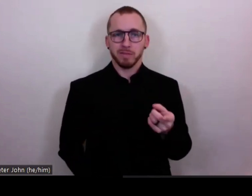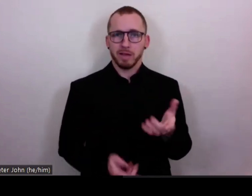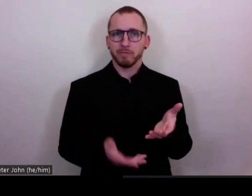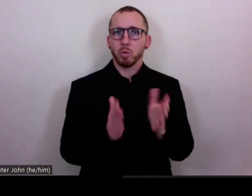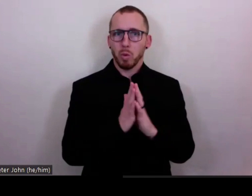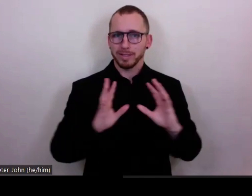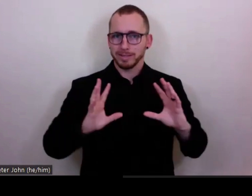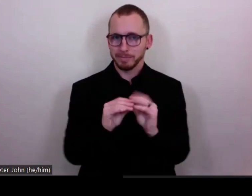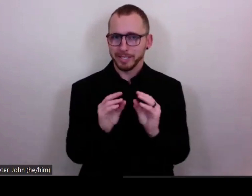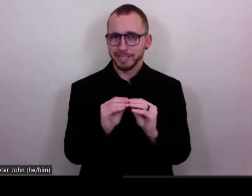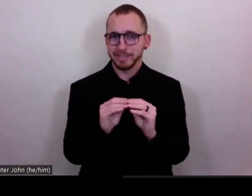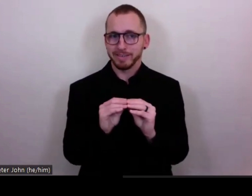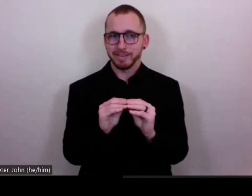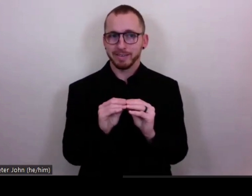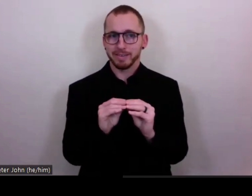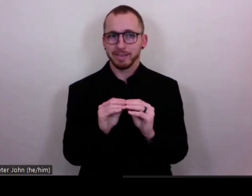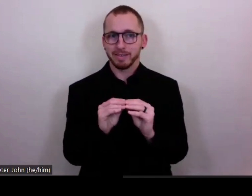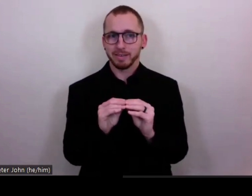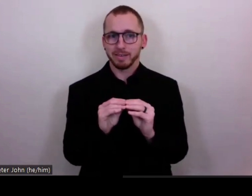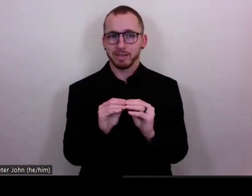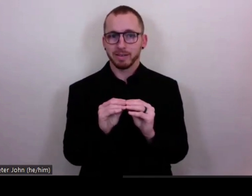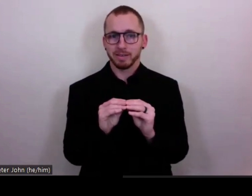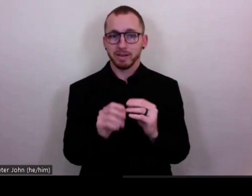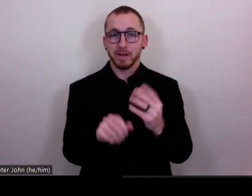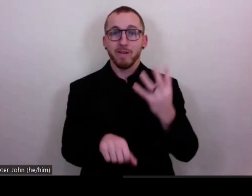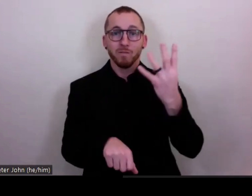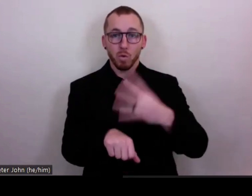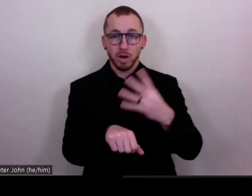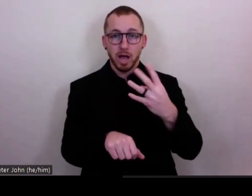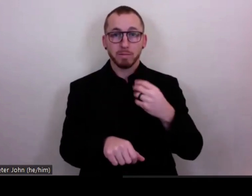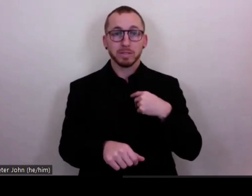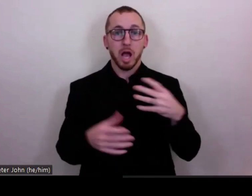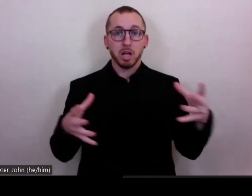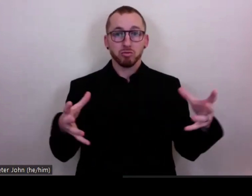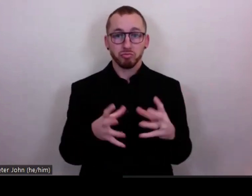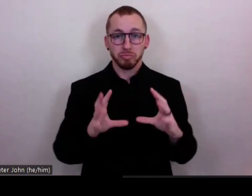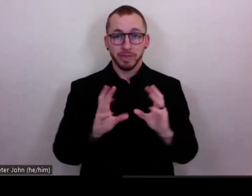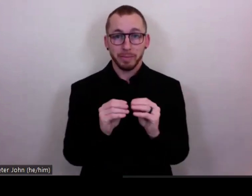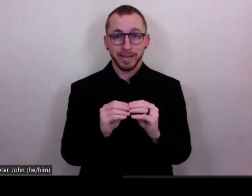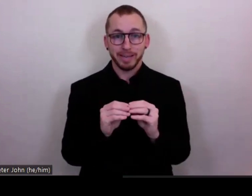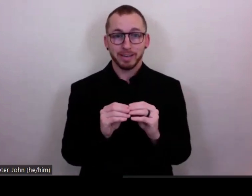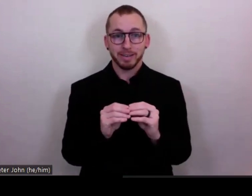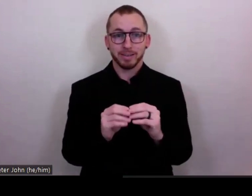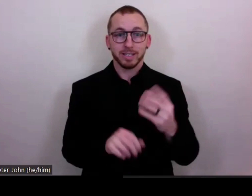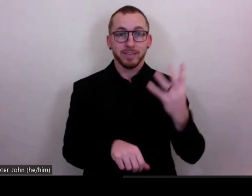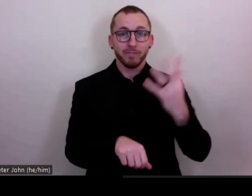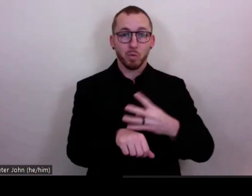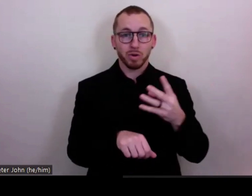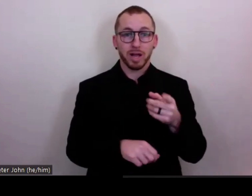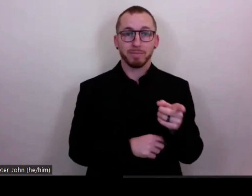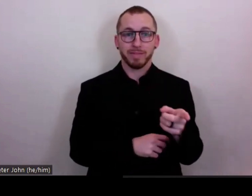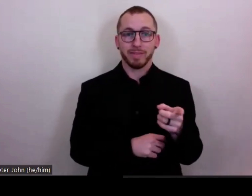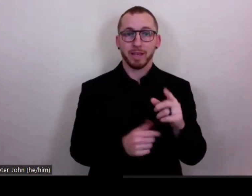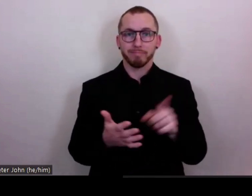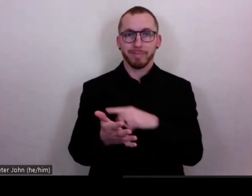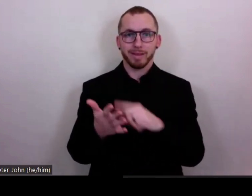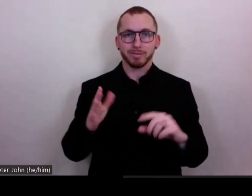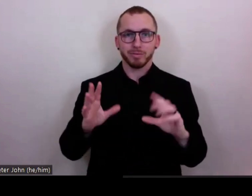meeting. 4 times I've set up a meeting, 4 times they've canceled the